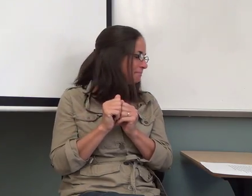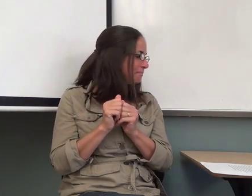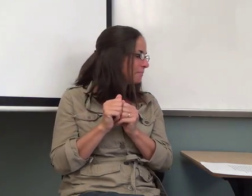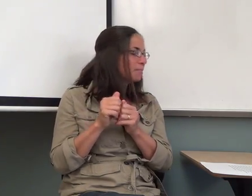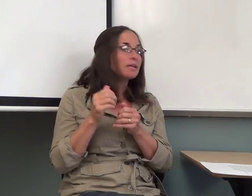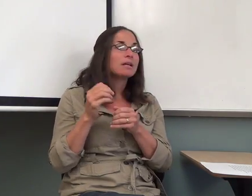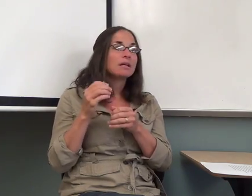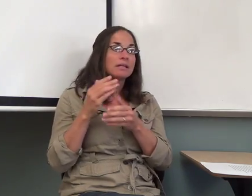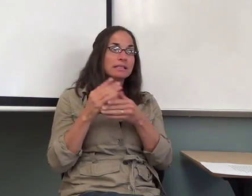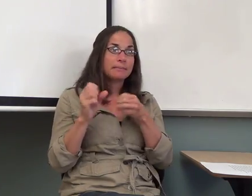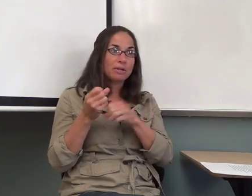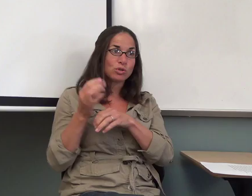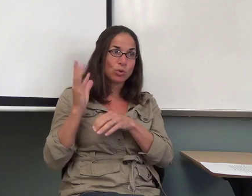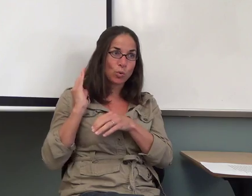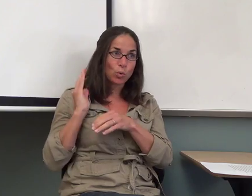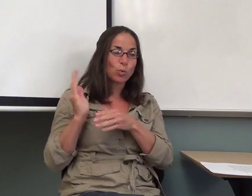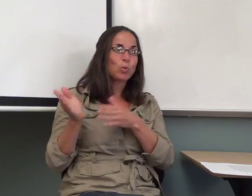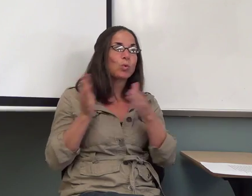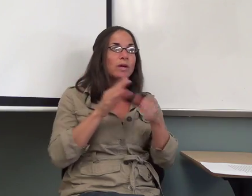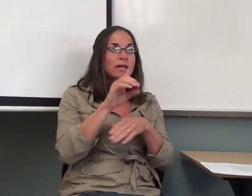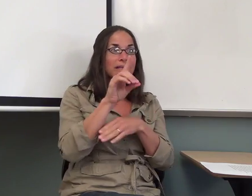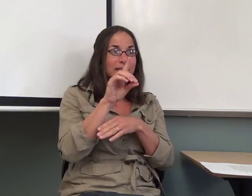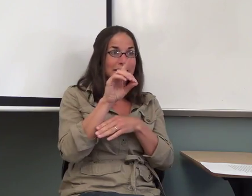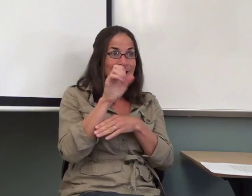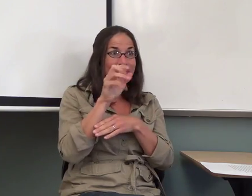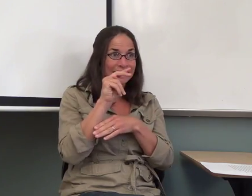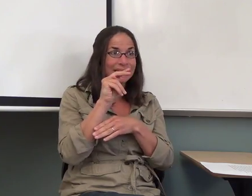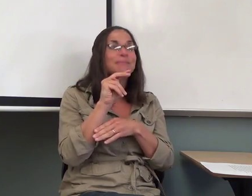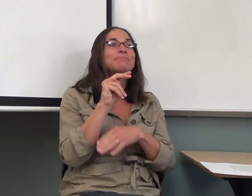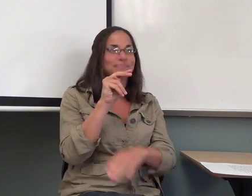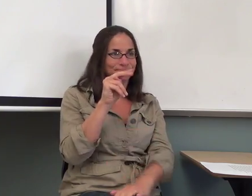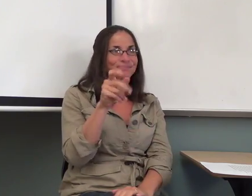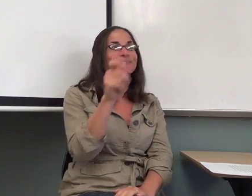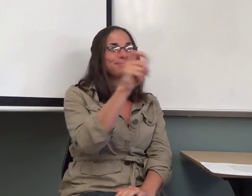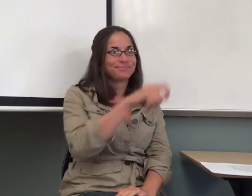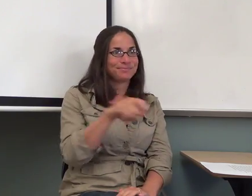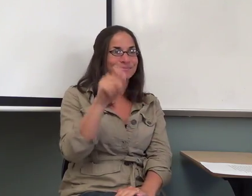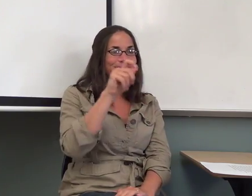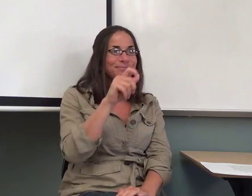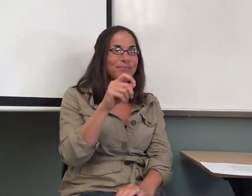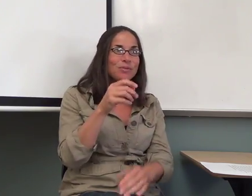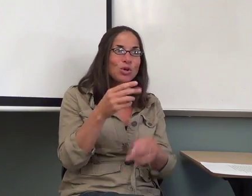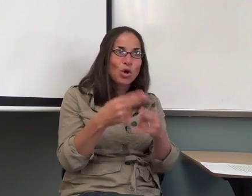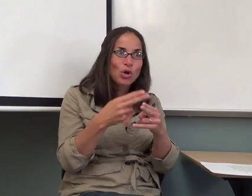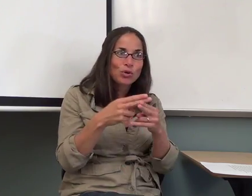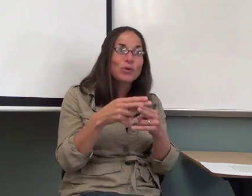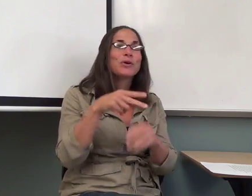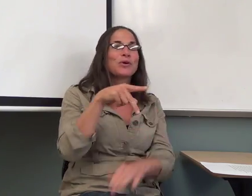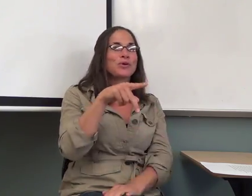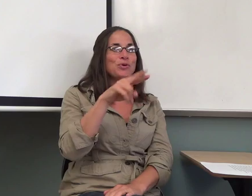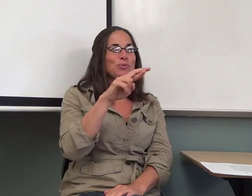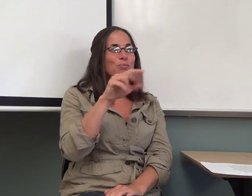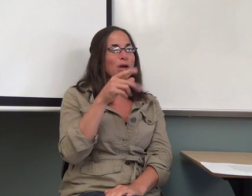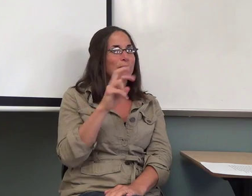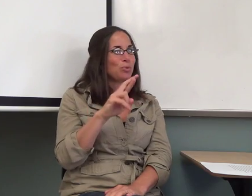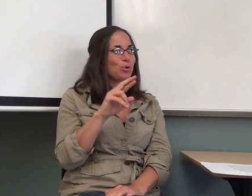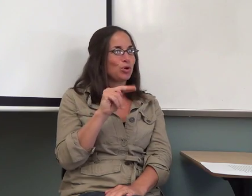ago, Dean? Yes. Yes. That's definitely a what kind of noun? Proper noun. Proper noun, good. How about decided?